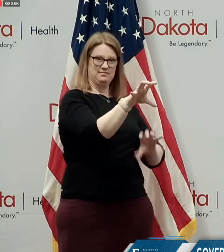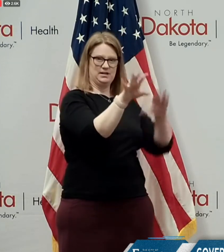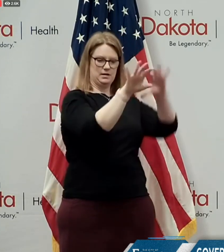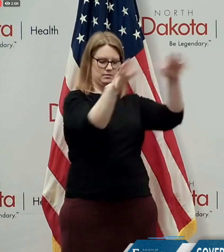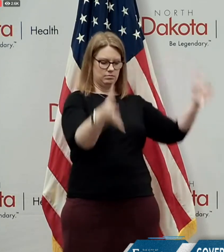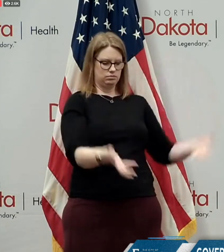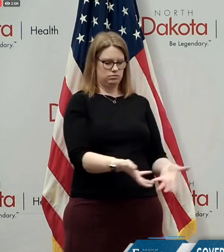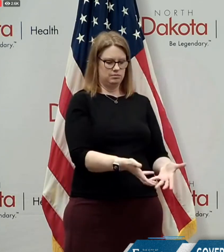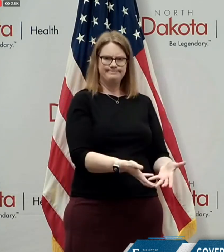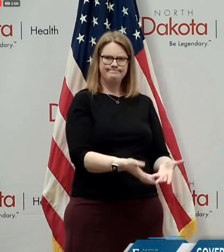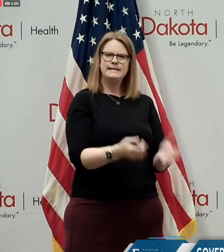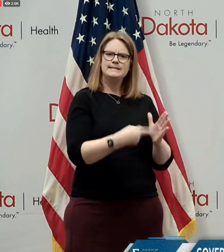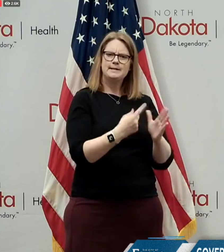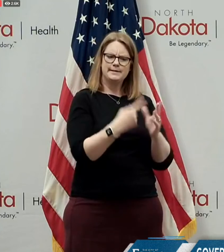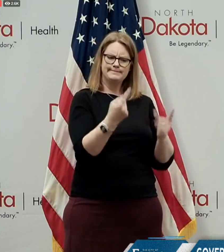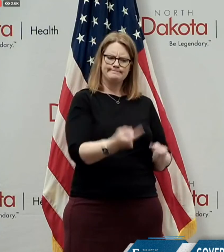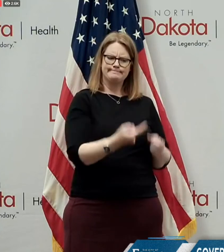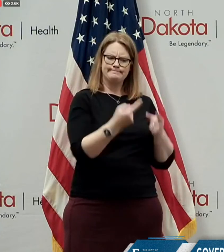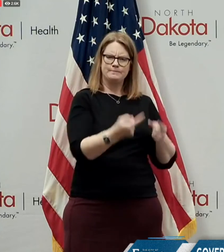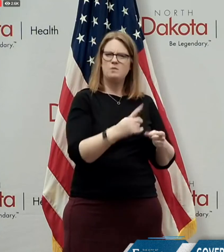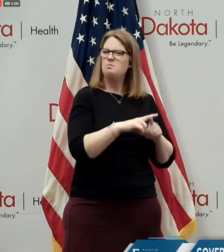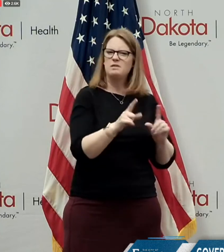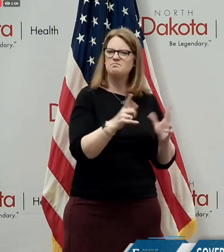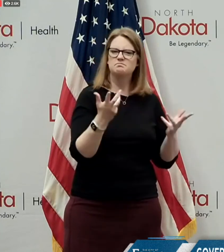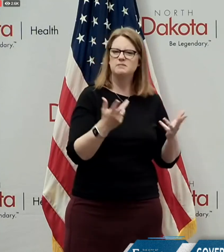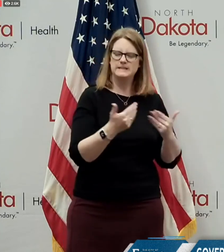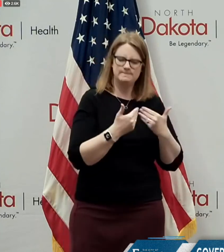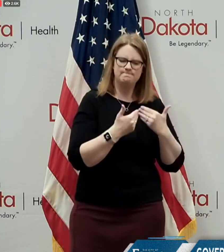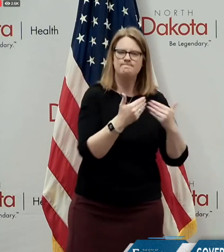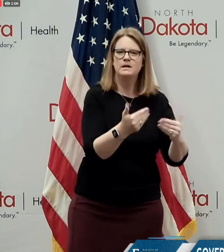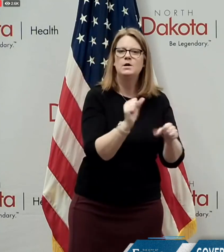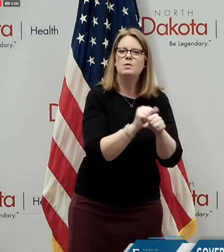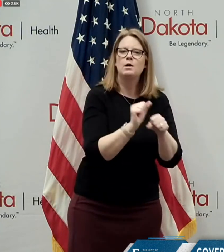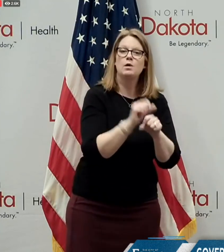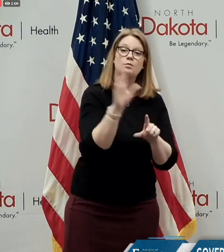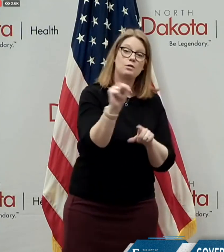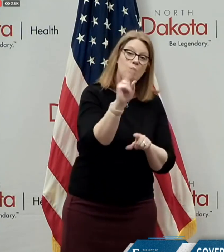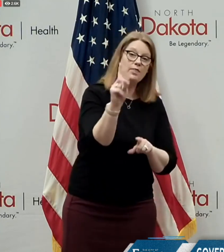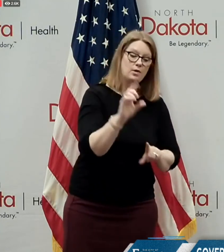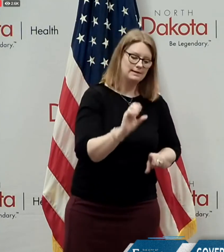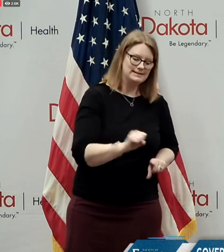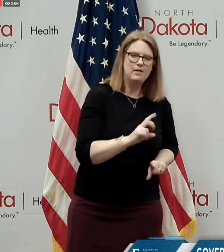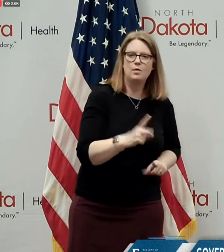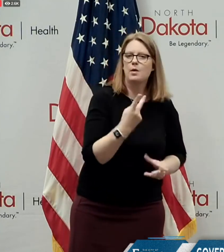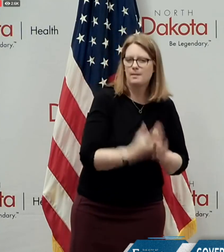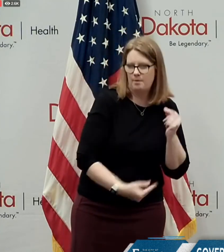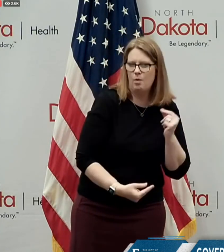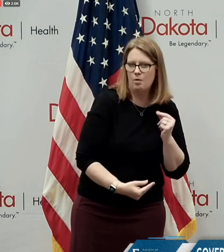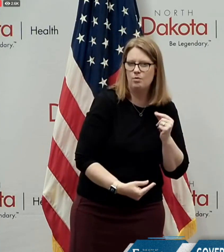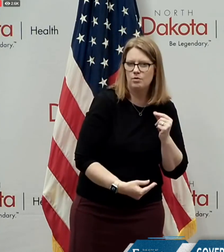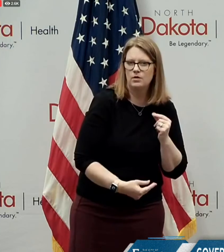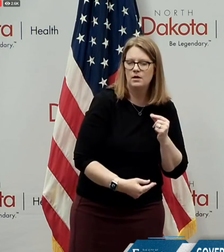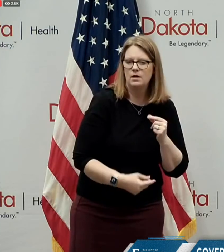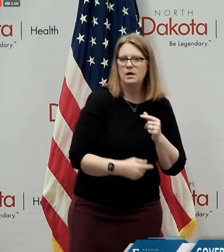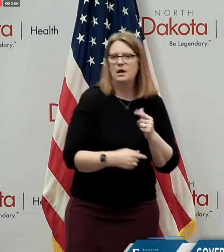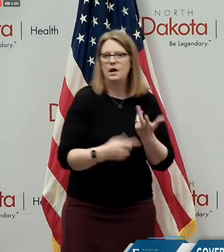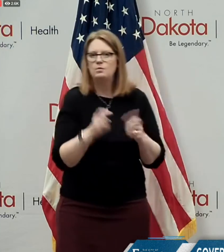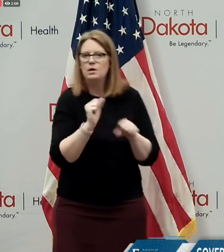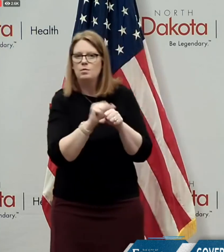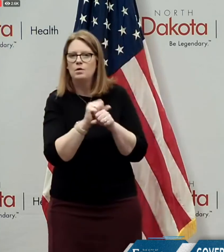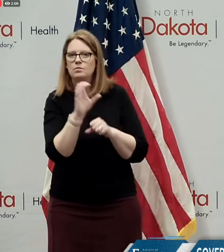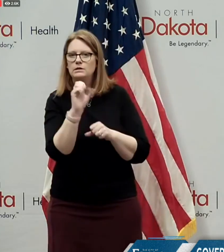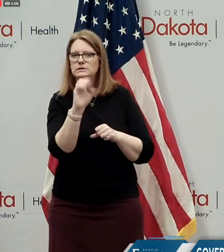let that stop us, and we continue to work with the state of North and South Dakota and with Scott's office to try to provide the testing supplies so we can keep